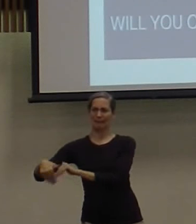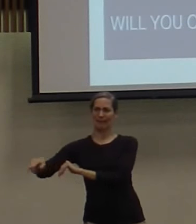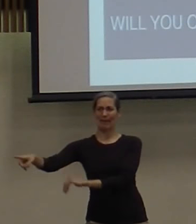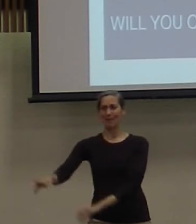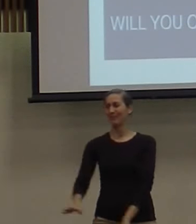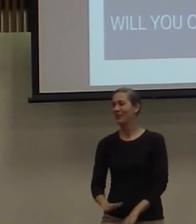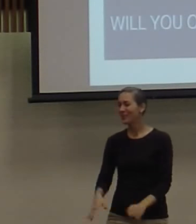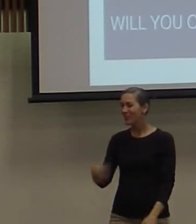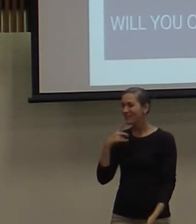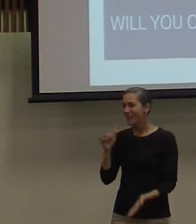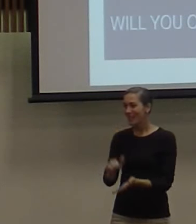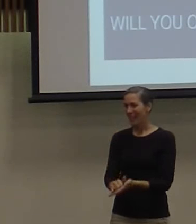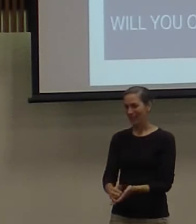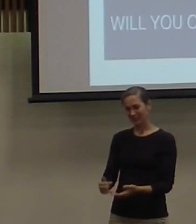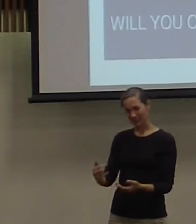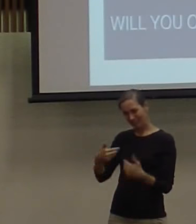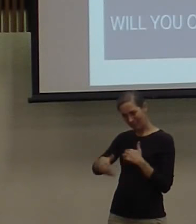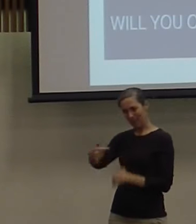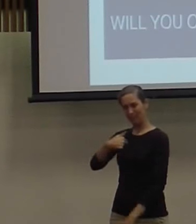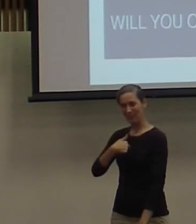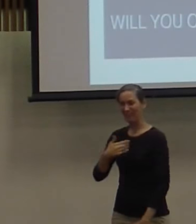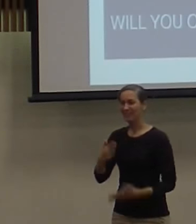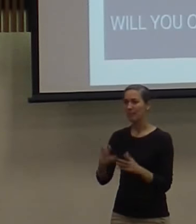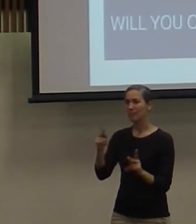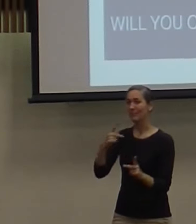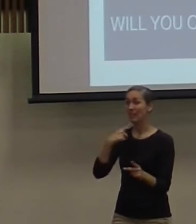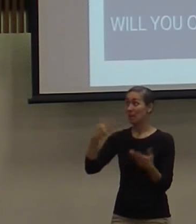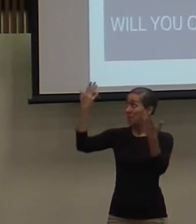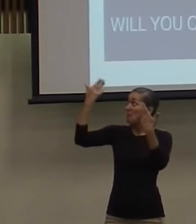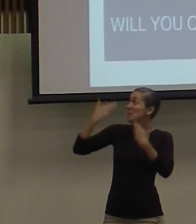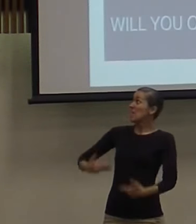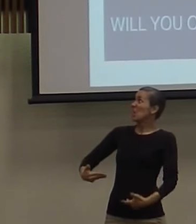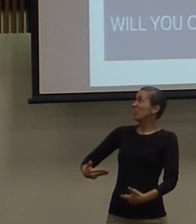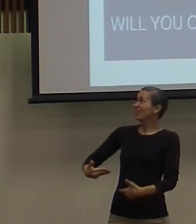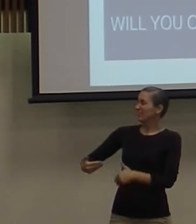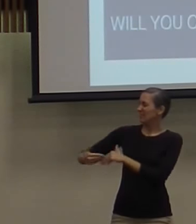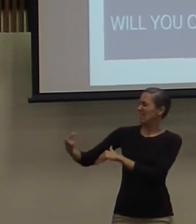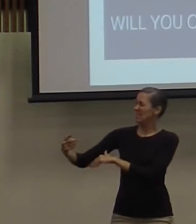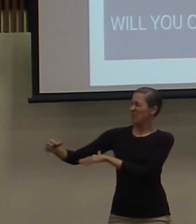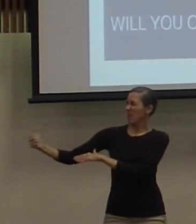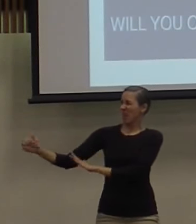Don't say that. Yeah, people will say that, here I am, but send somebody, not me.